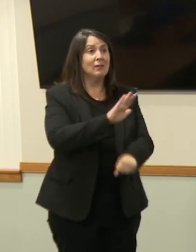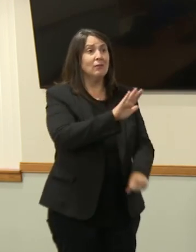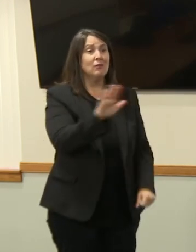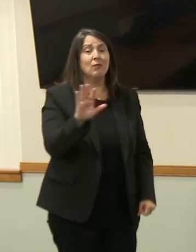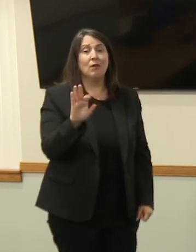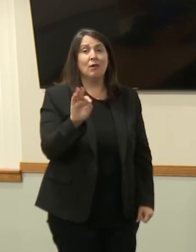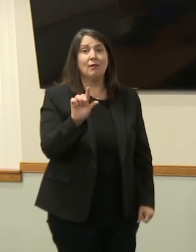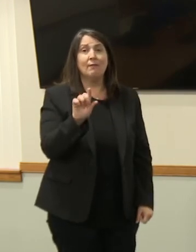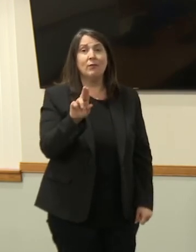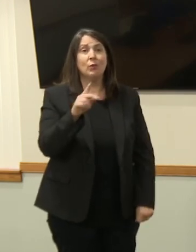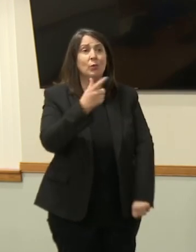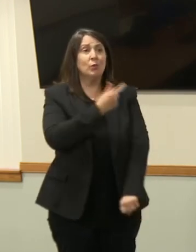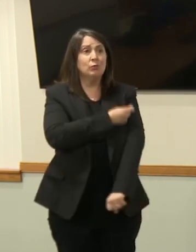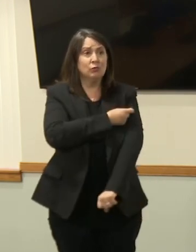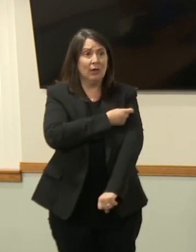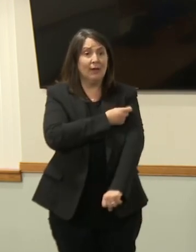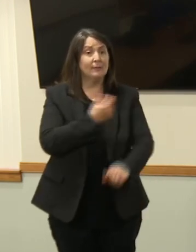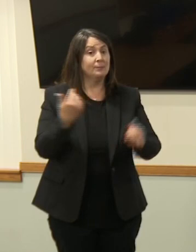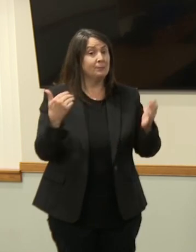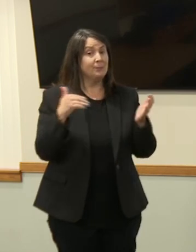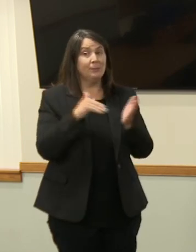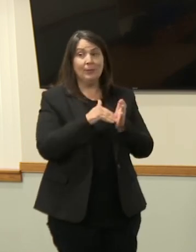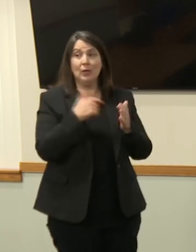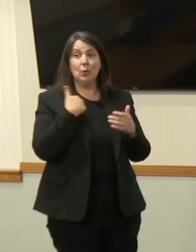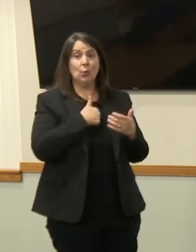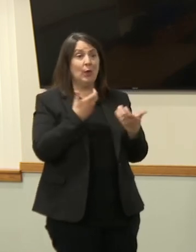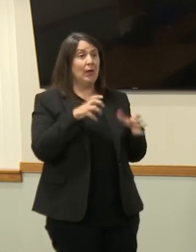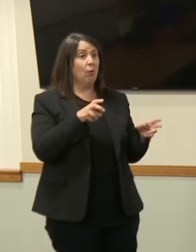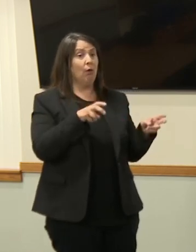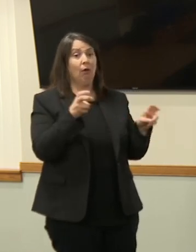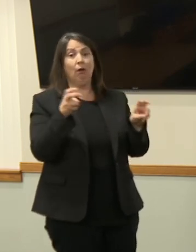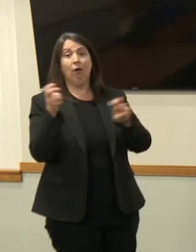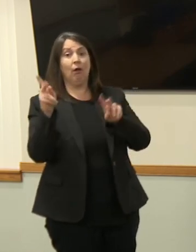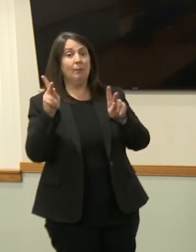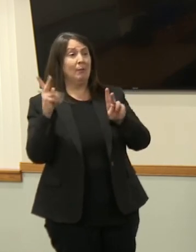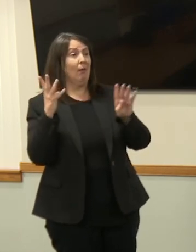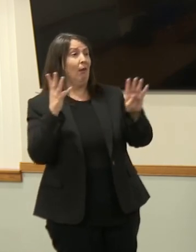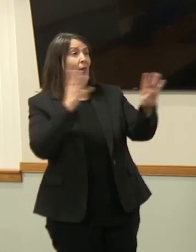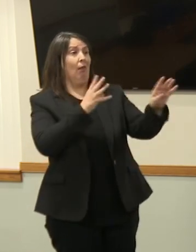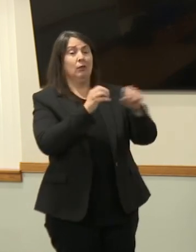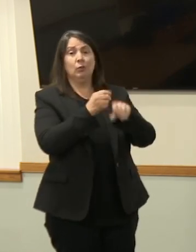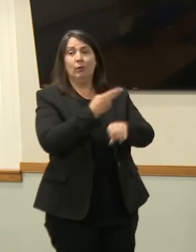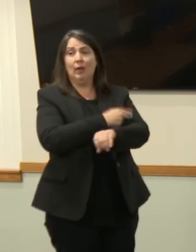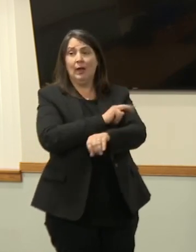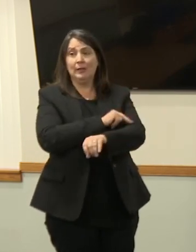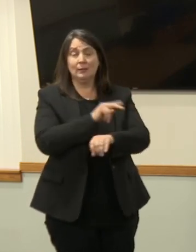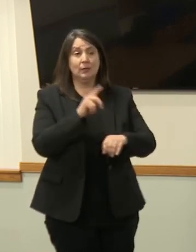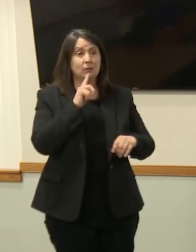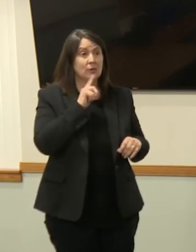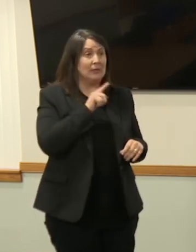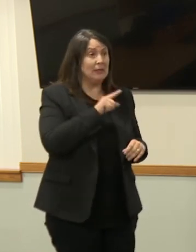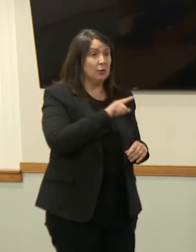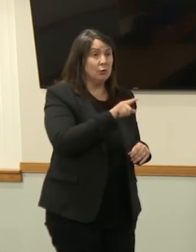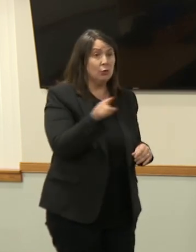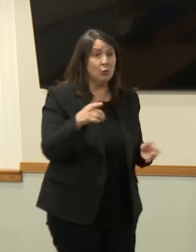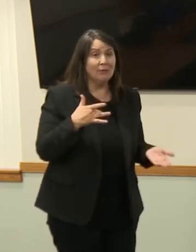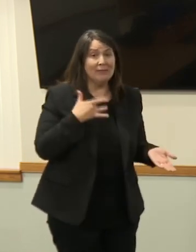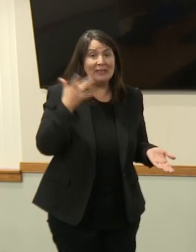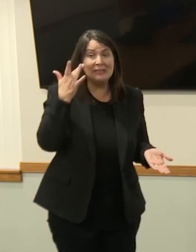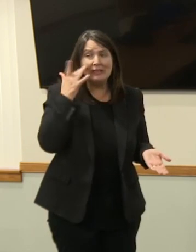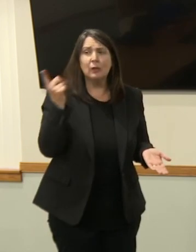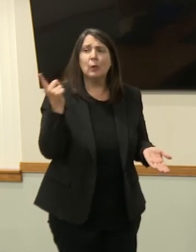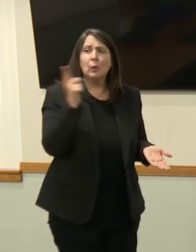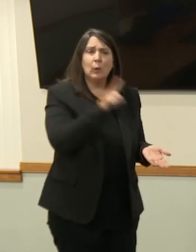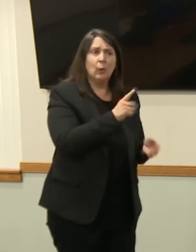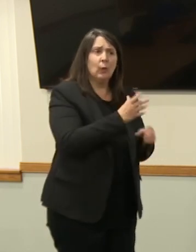don't want to inundate our hospital systems. And then if you are sick, get tested. There are a lot of testing sites in Peoria.